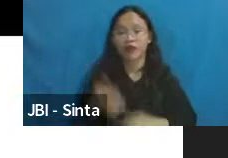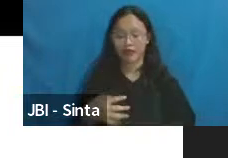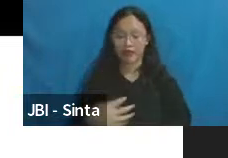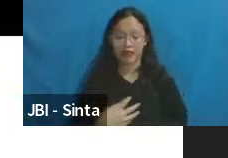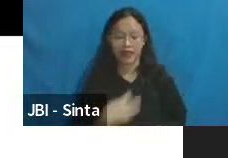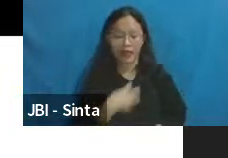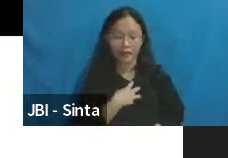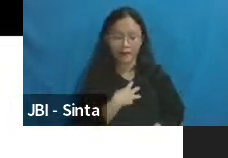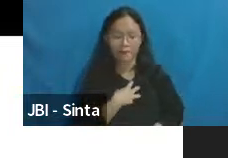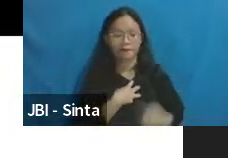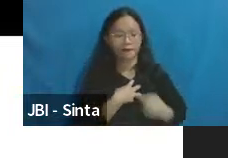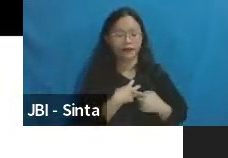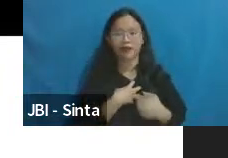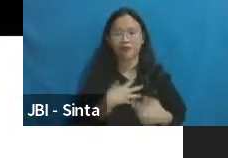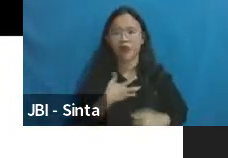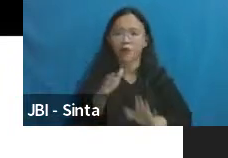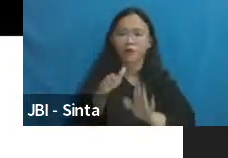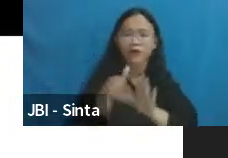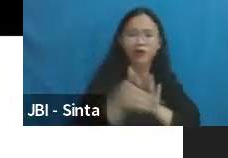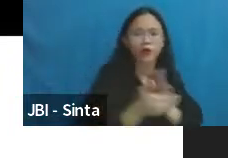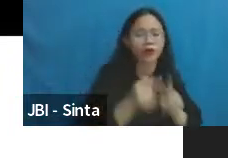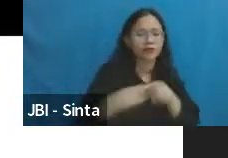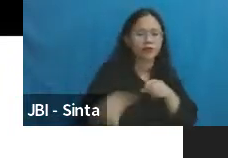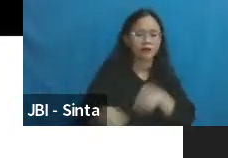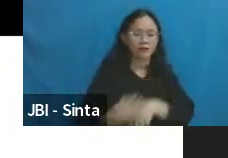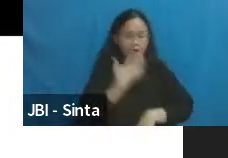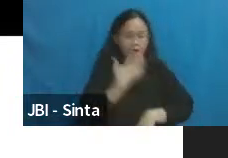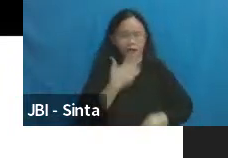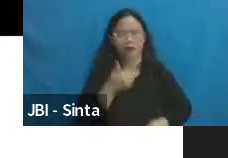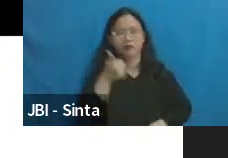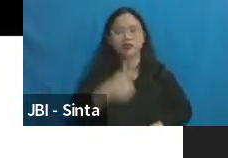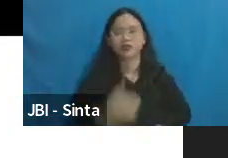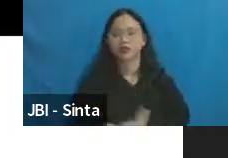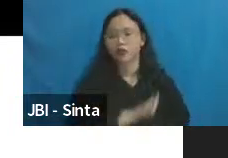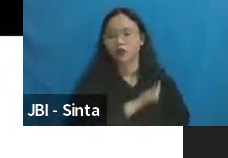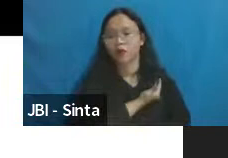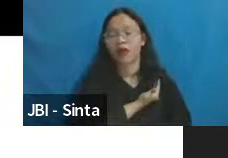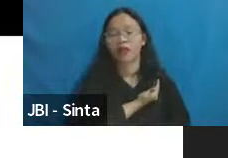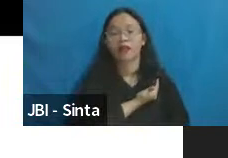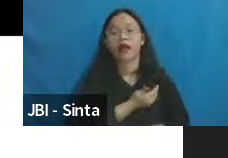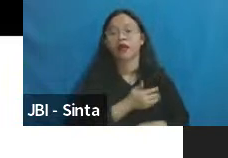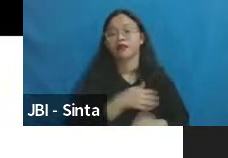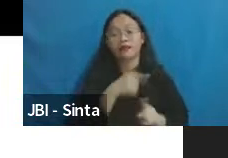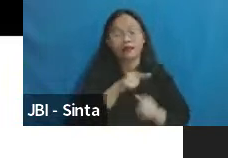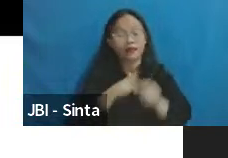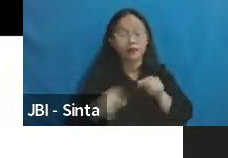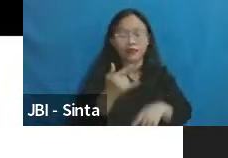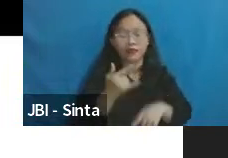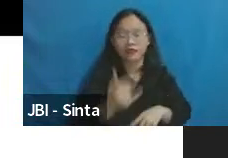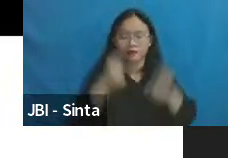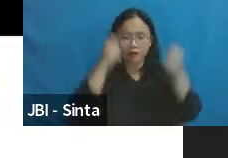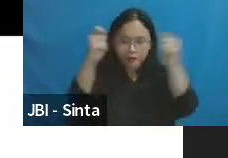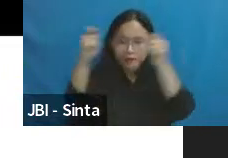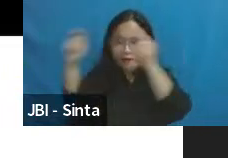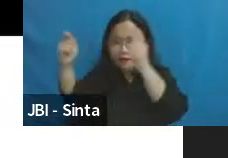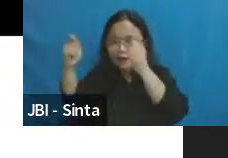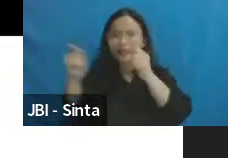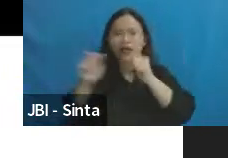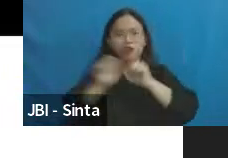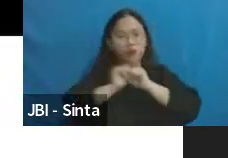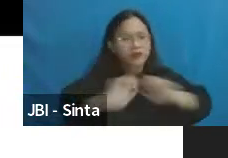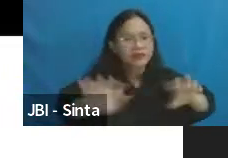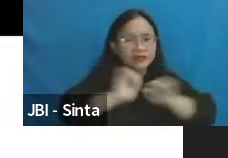certain issues. So the continuing criminalization of these groups and their harassment